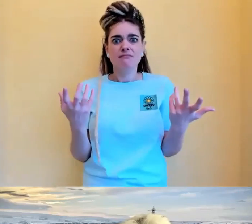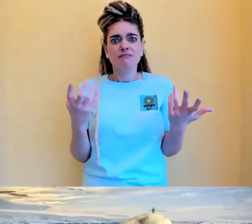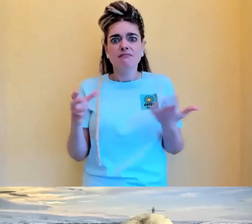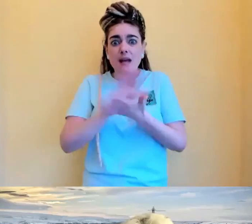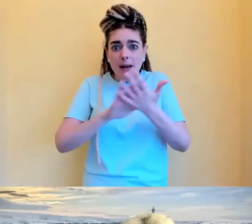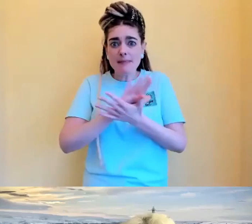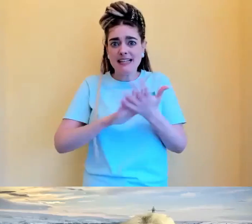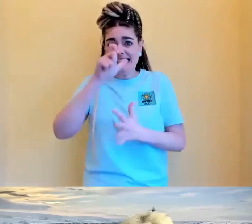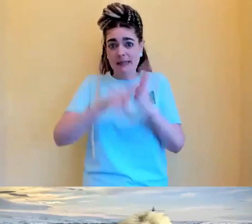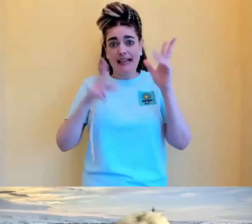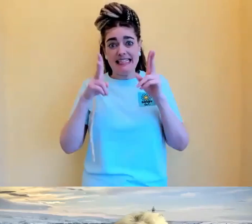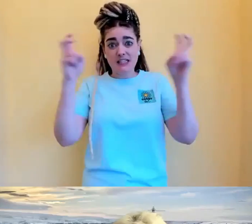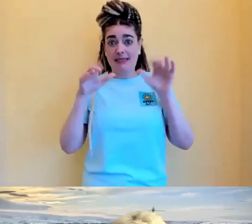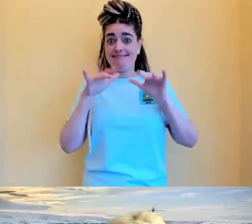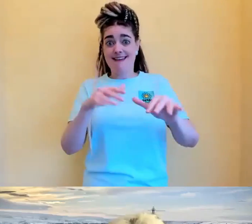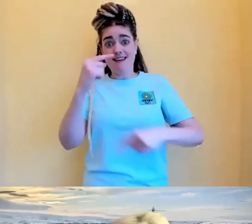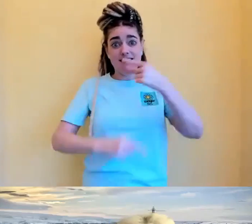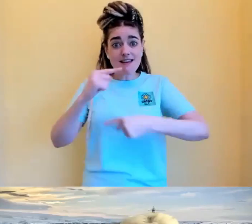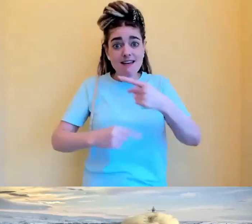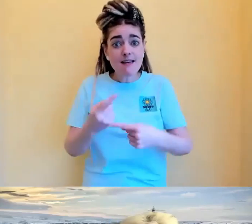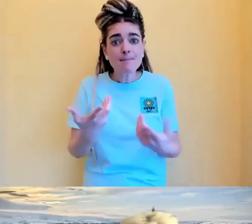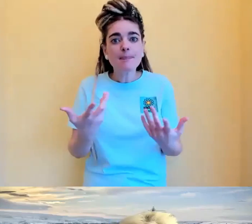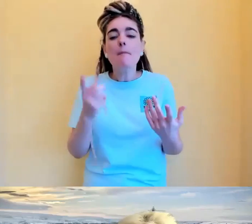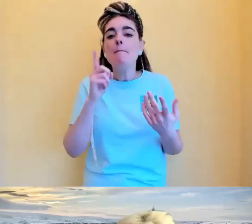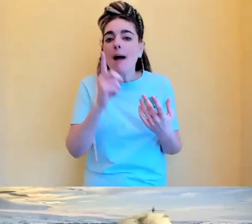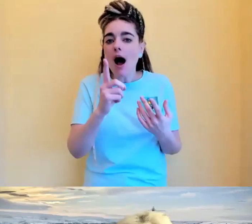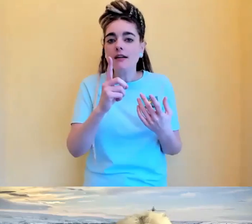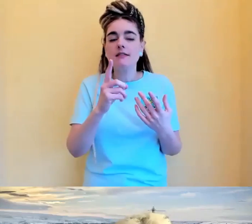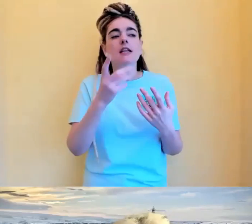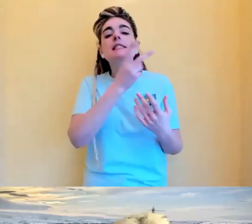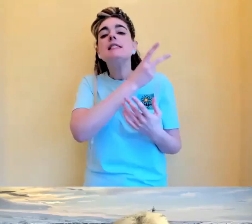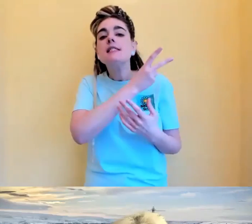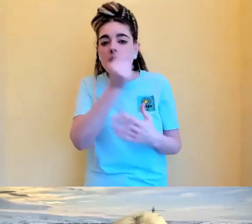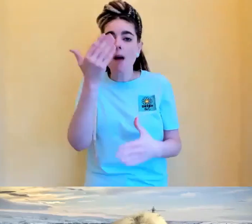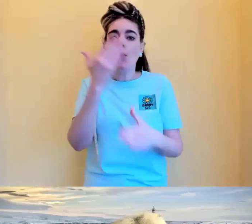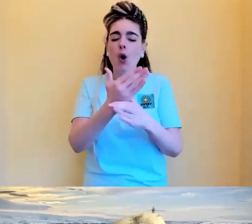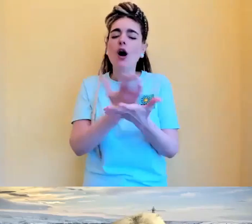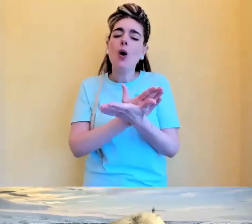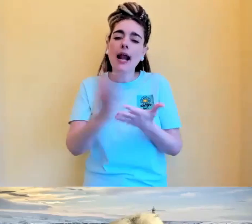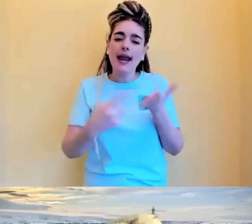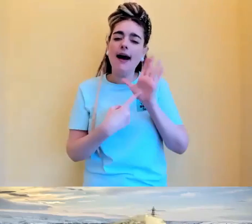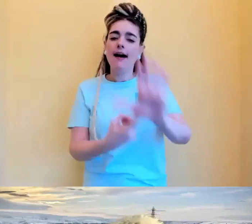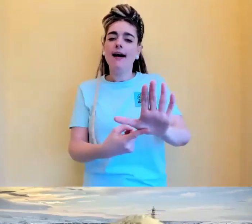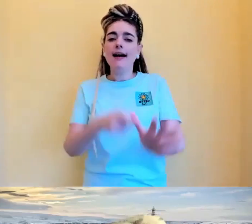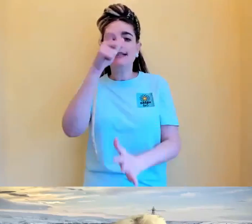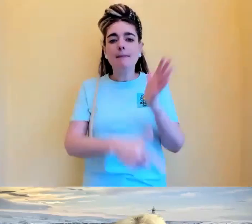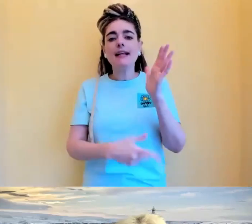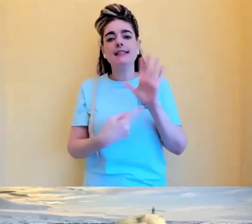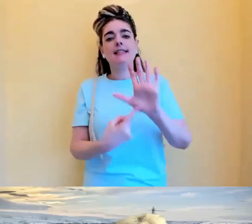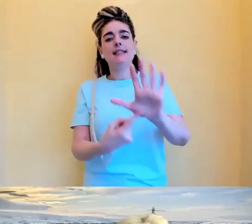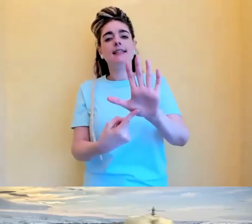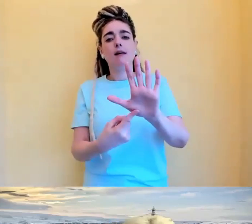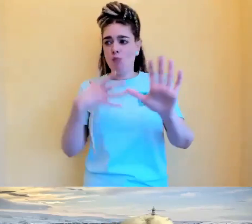the room, but only some of the work that I do clearly references it in terms of wanting to put it out there